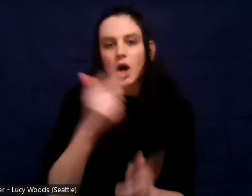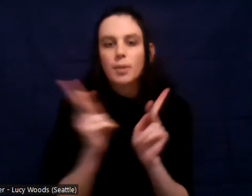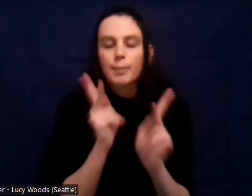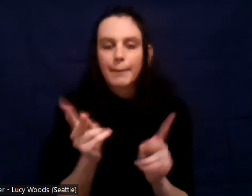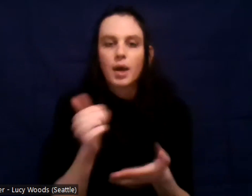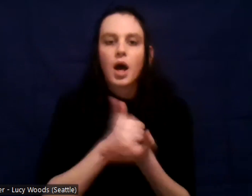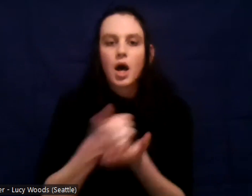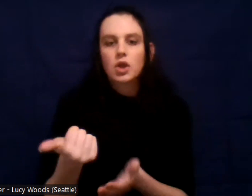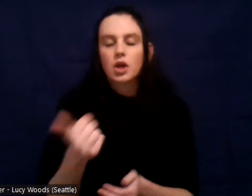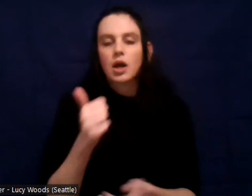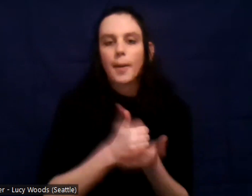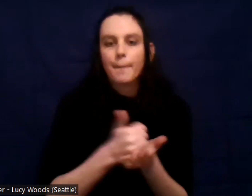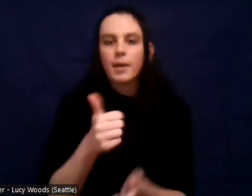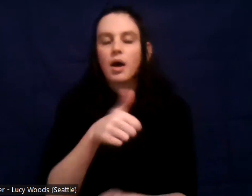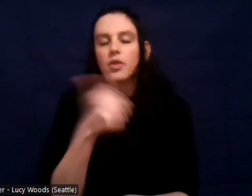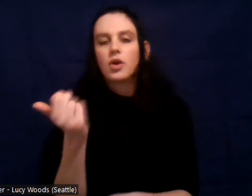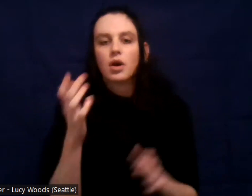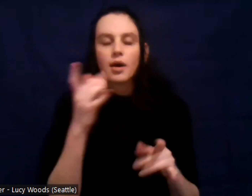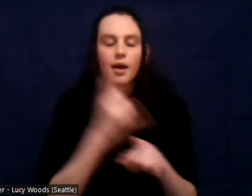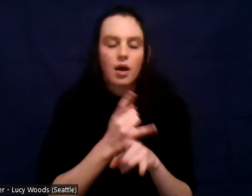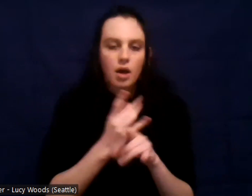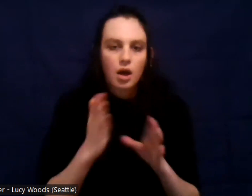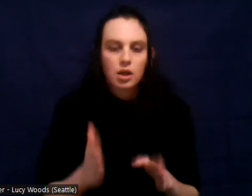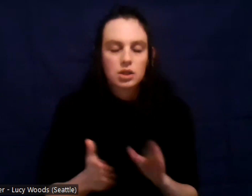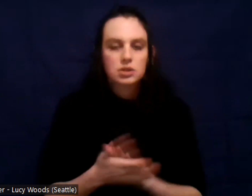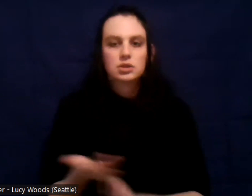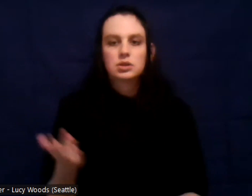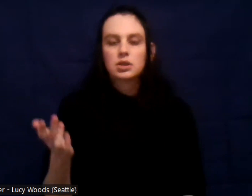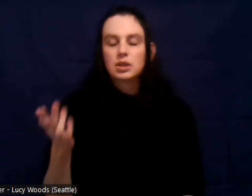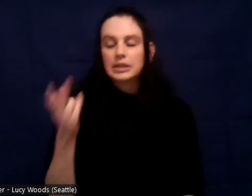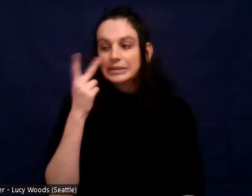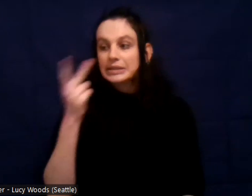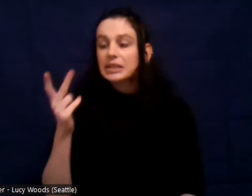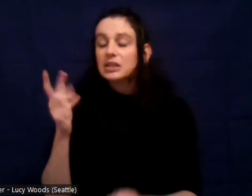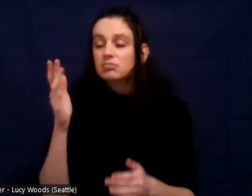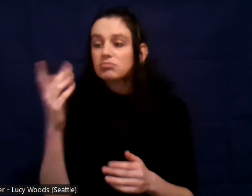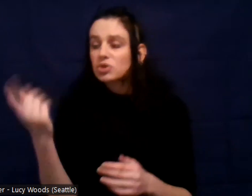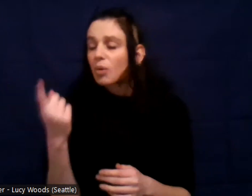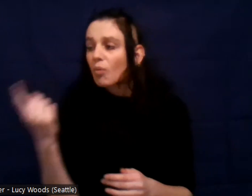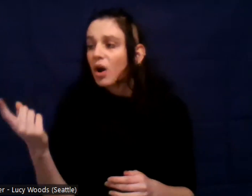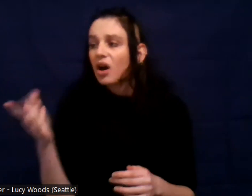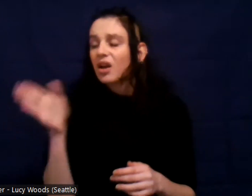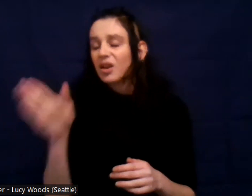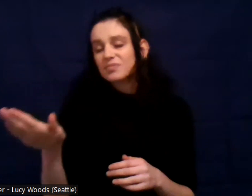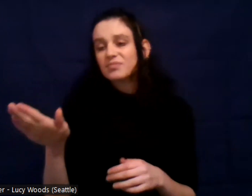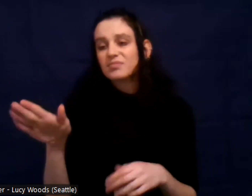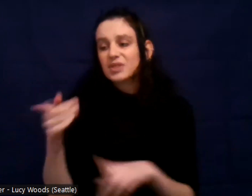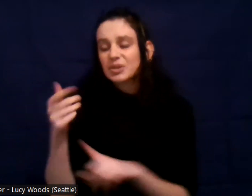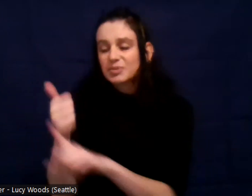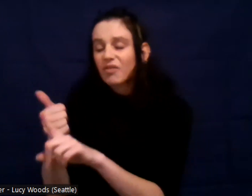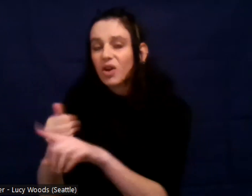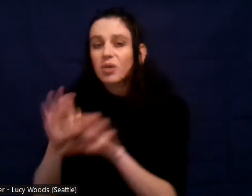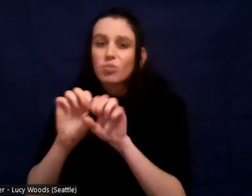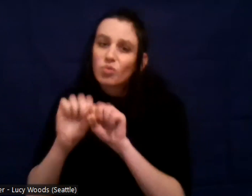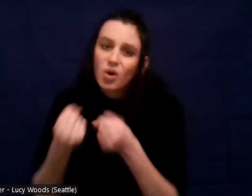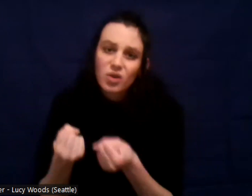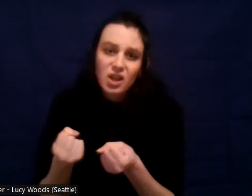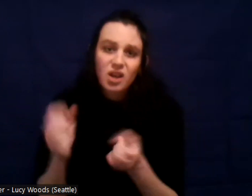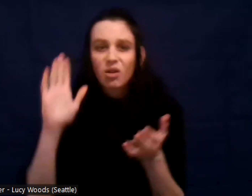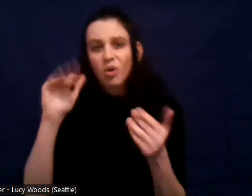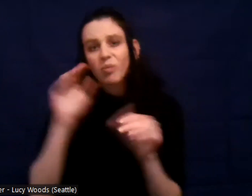see another woman come in broken, hopeless, just no sense of self, no sense